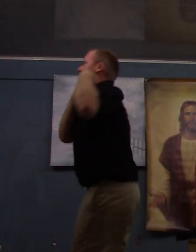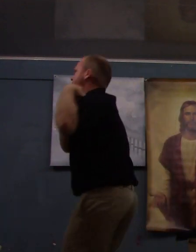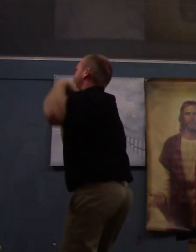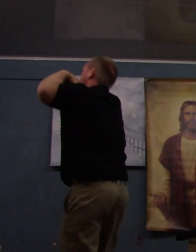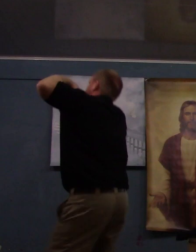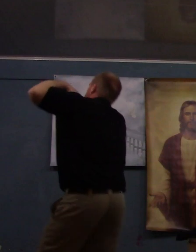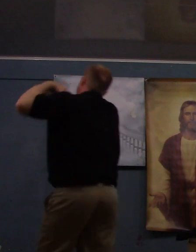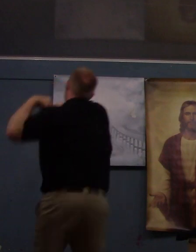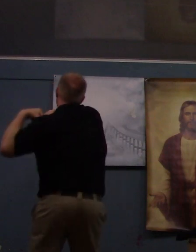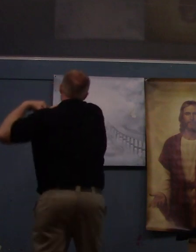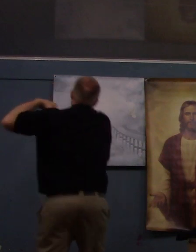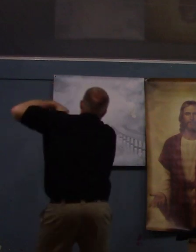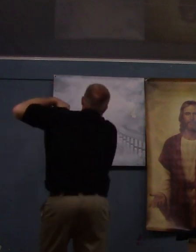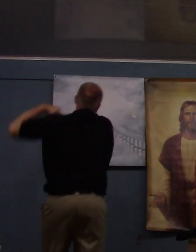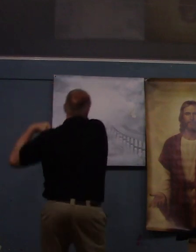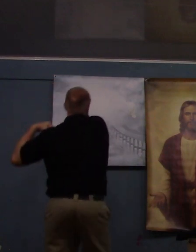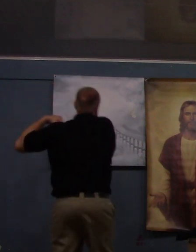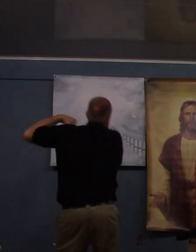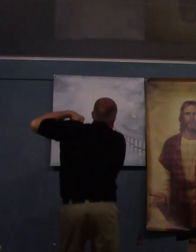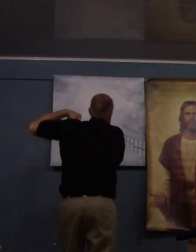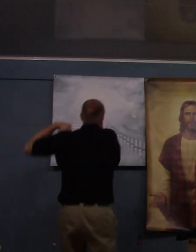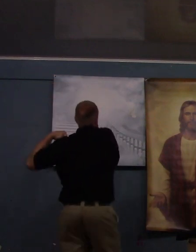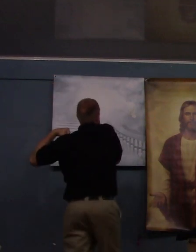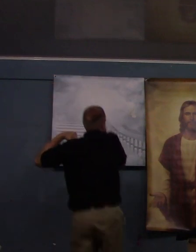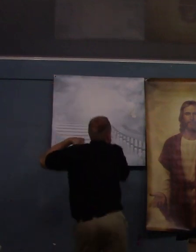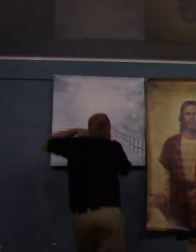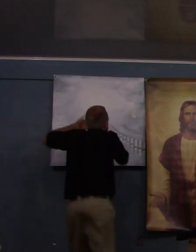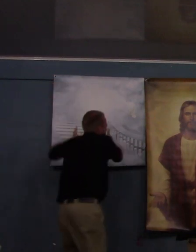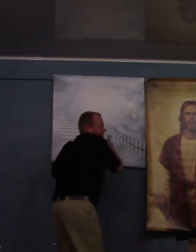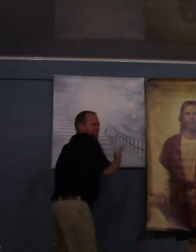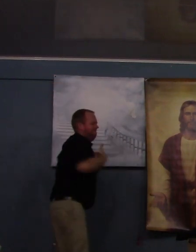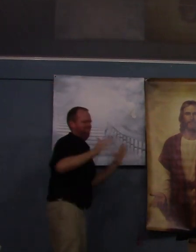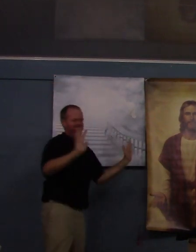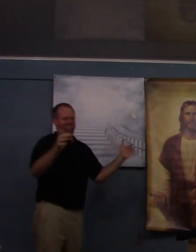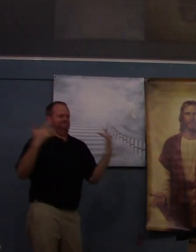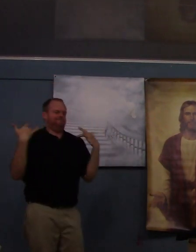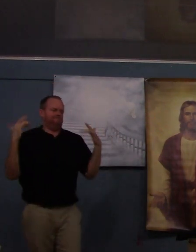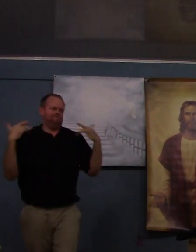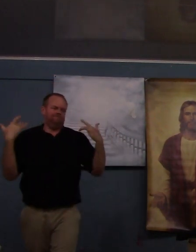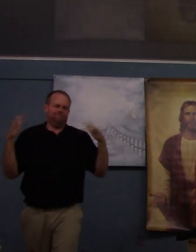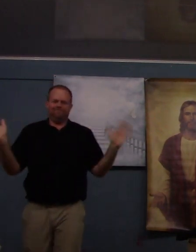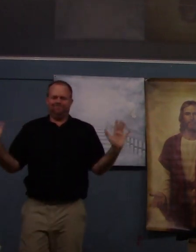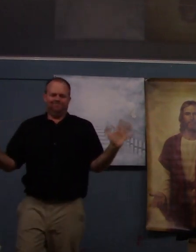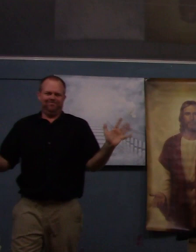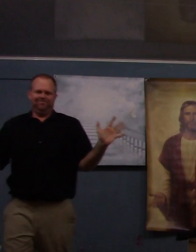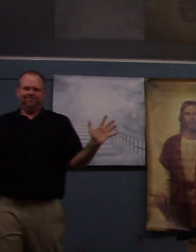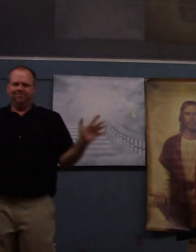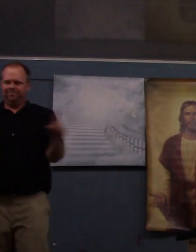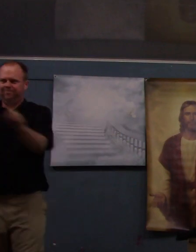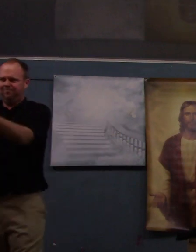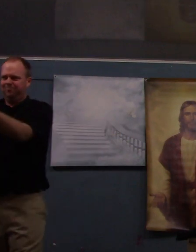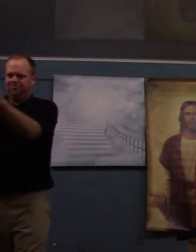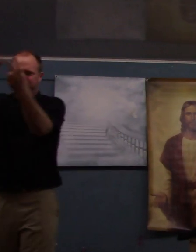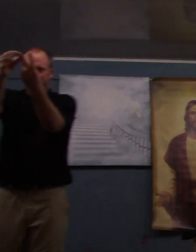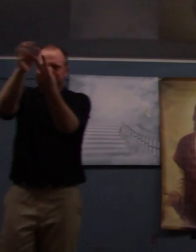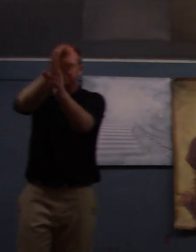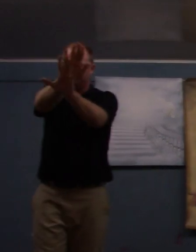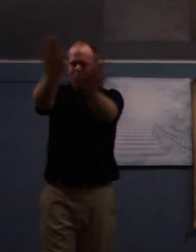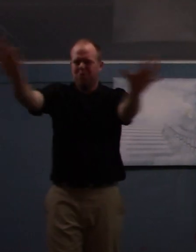But I cannot take you and carry you on my shoulders and bring you to heaven. I just can't. It's not up to me. It's your